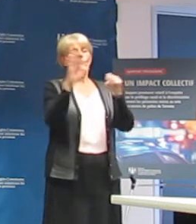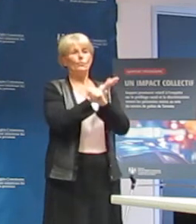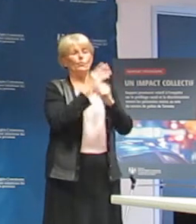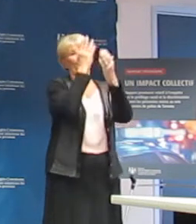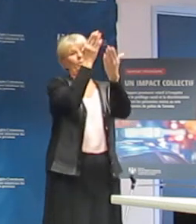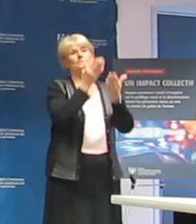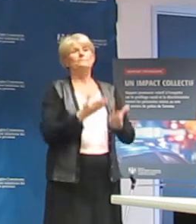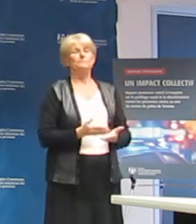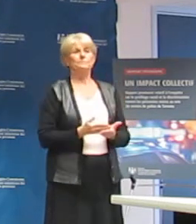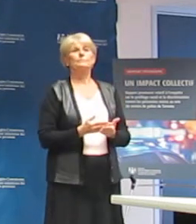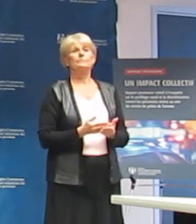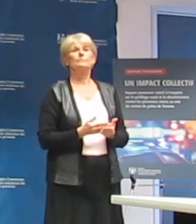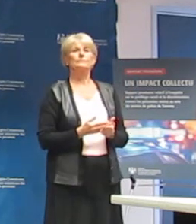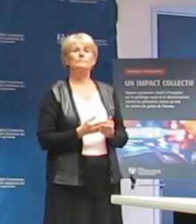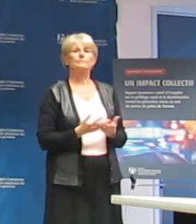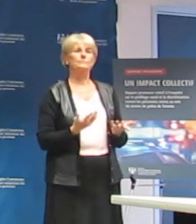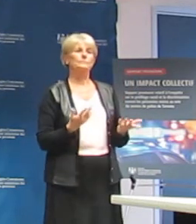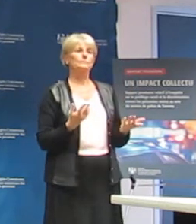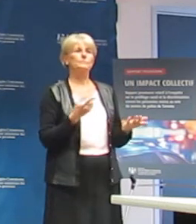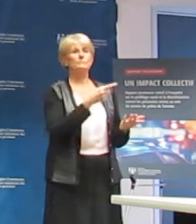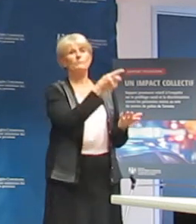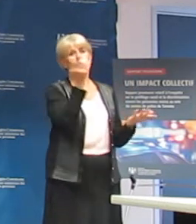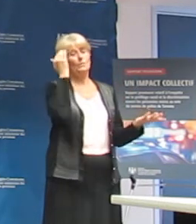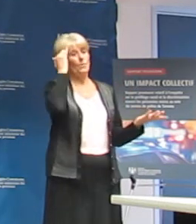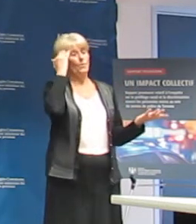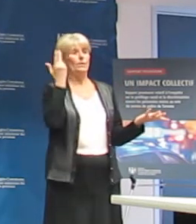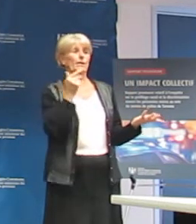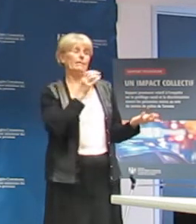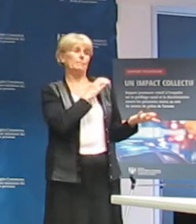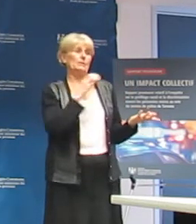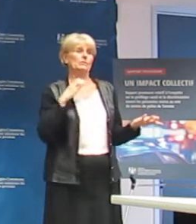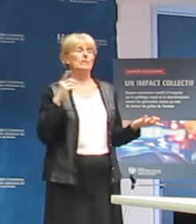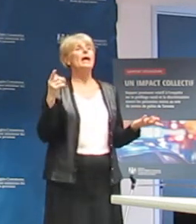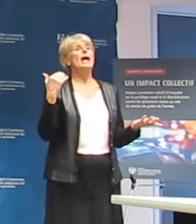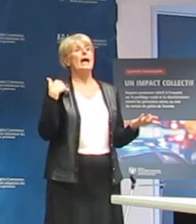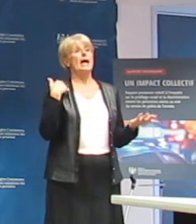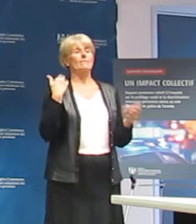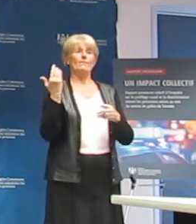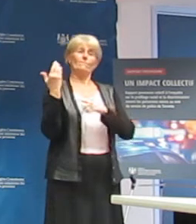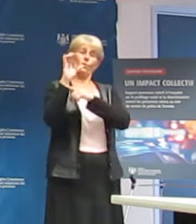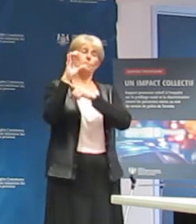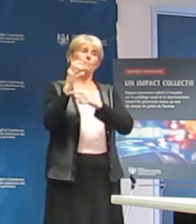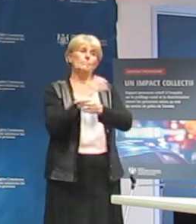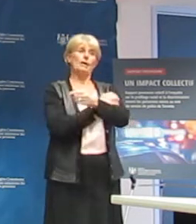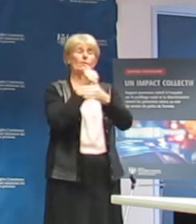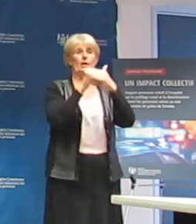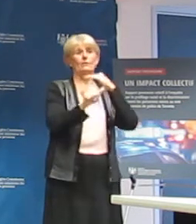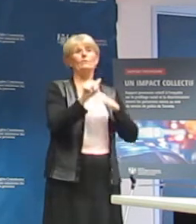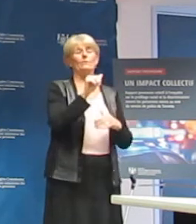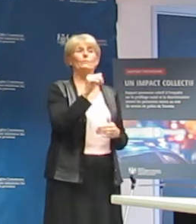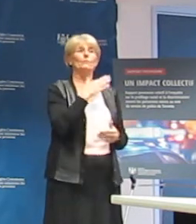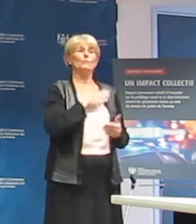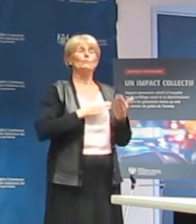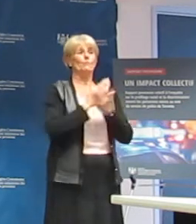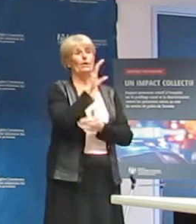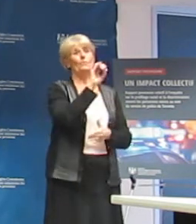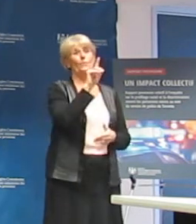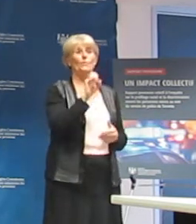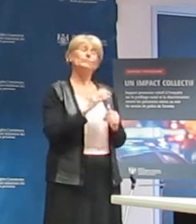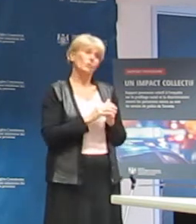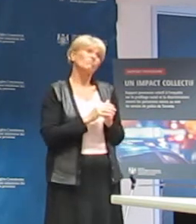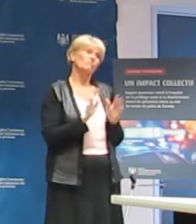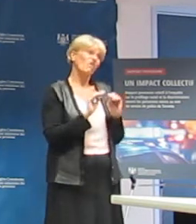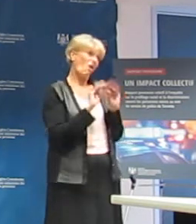of recommendations. And as people likely know, the Commission does have enforcement powers under the Human Rights Code. And